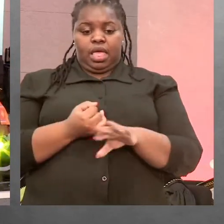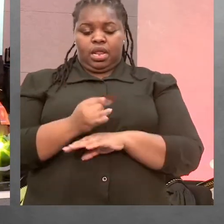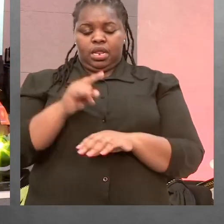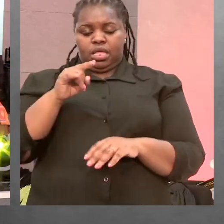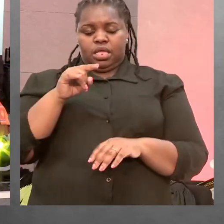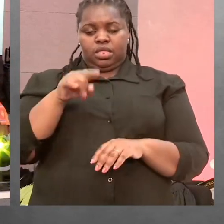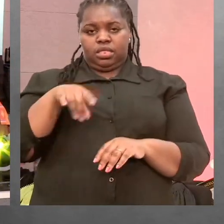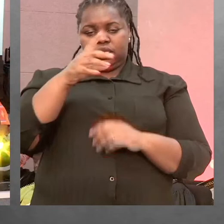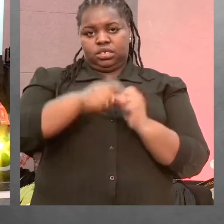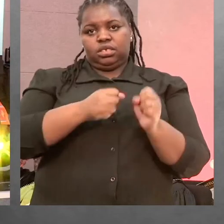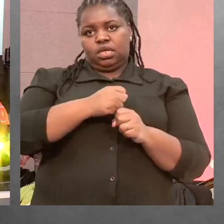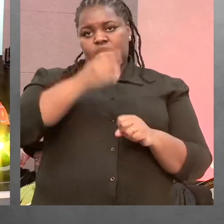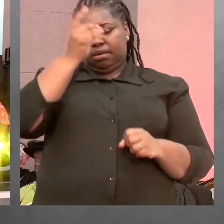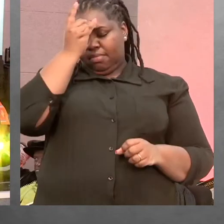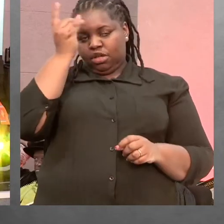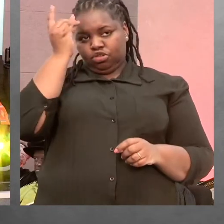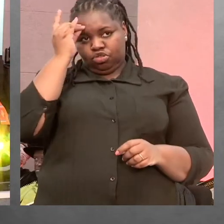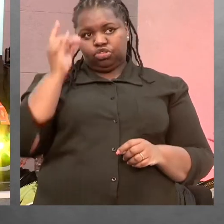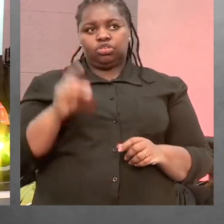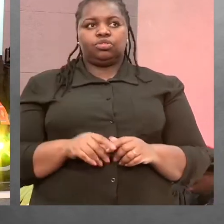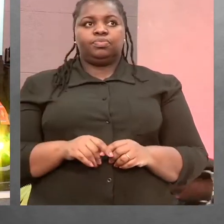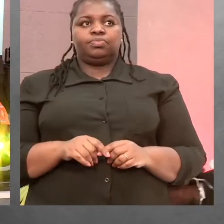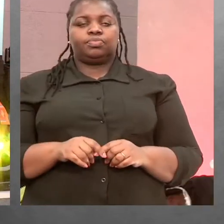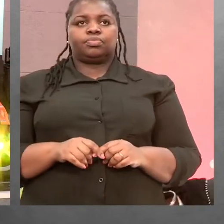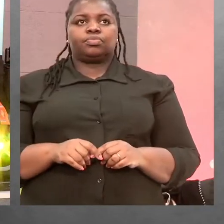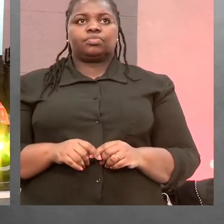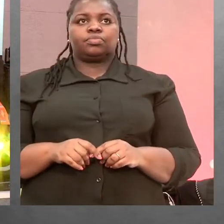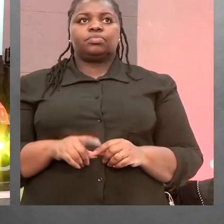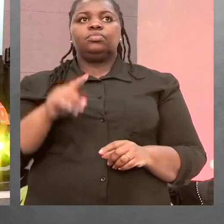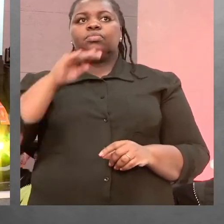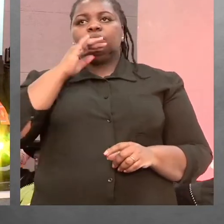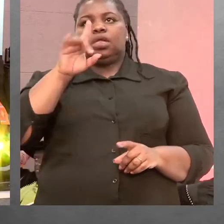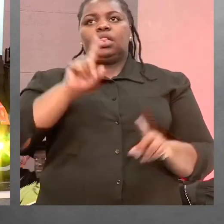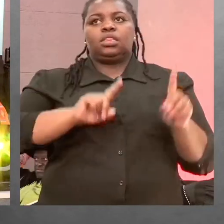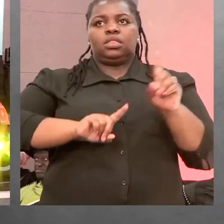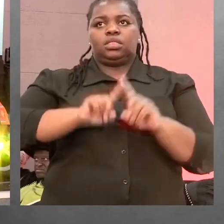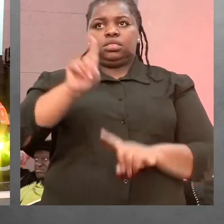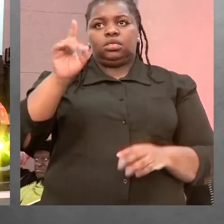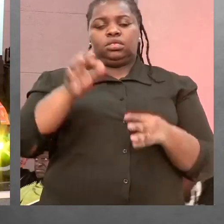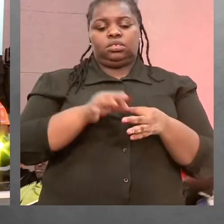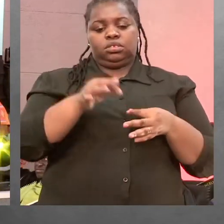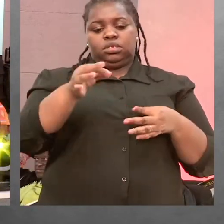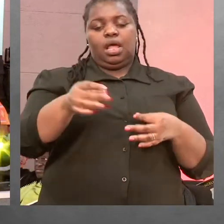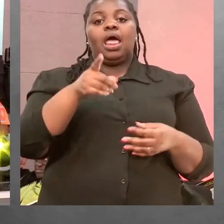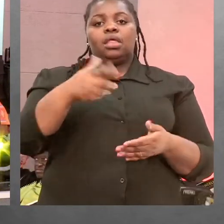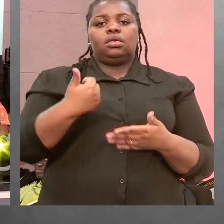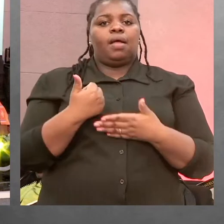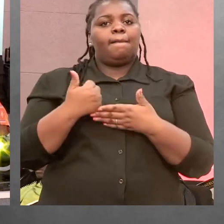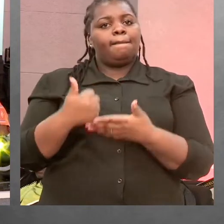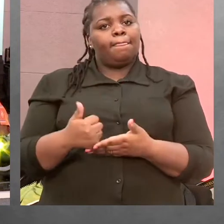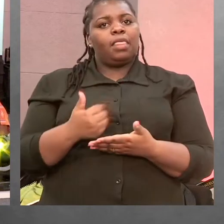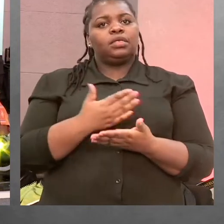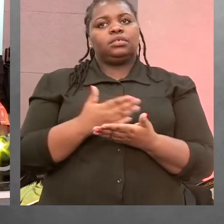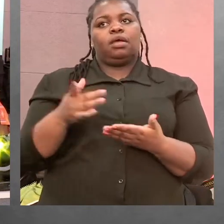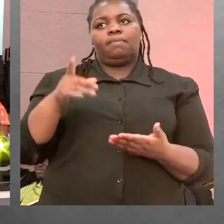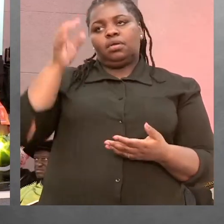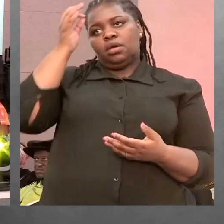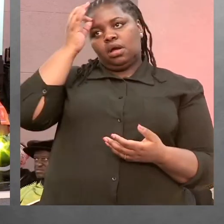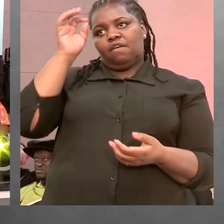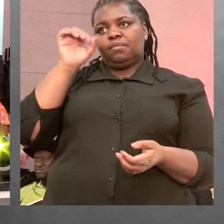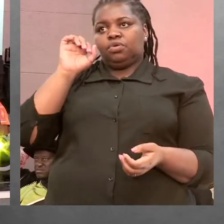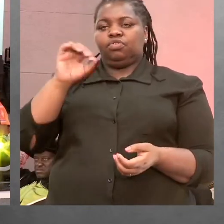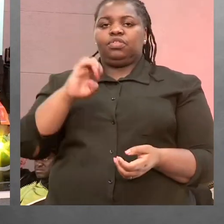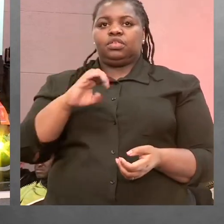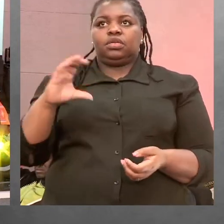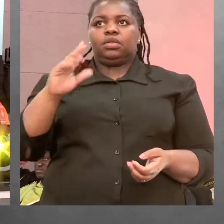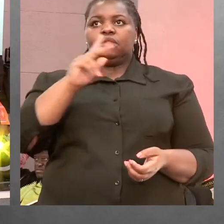March, and it has succeeded to some extent with the help of the government of the Eastern Cape,